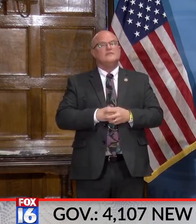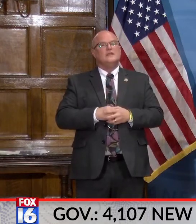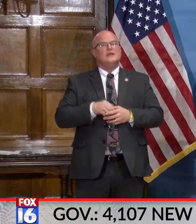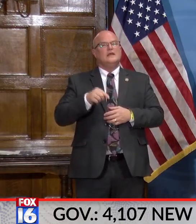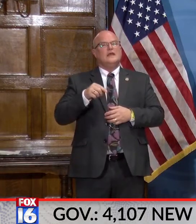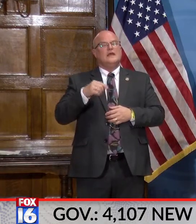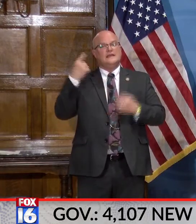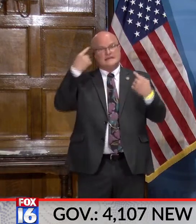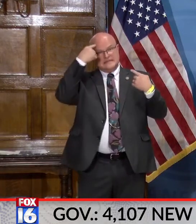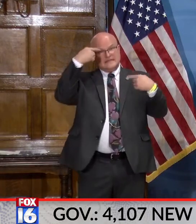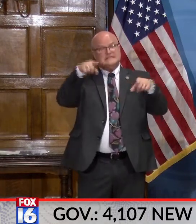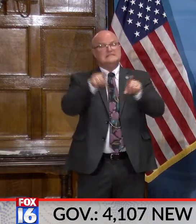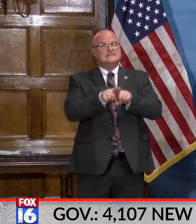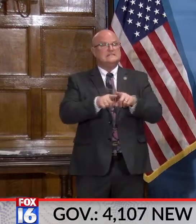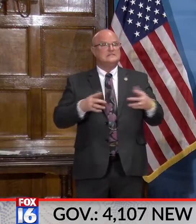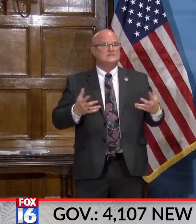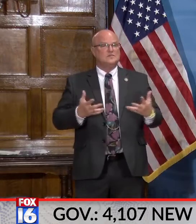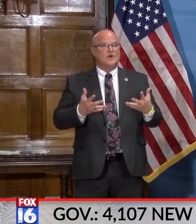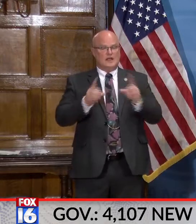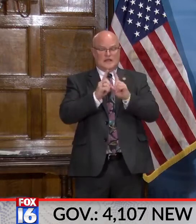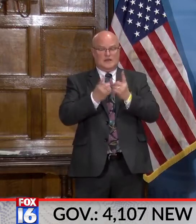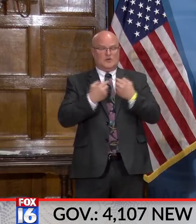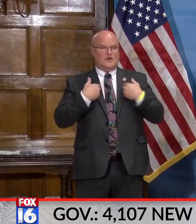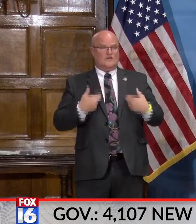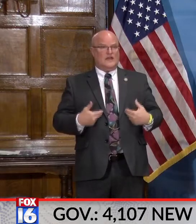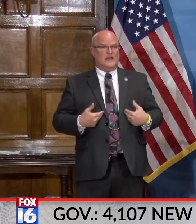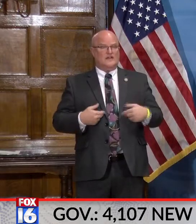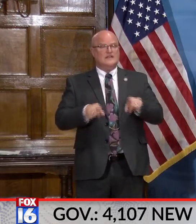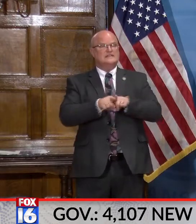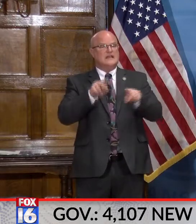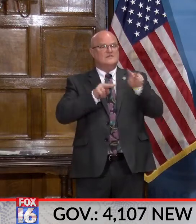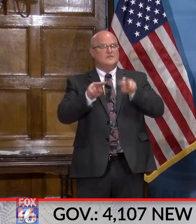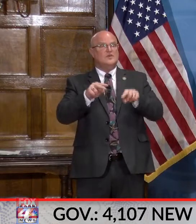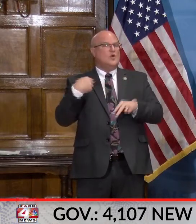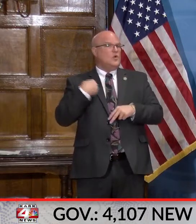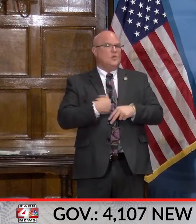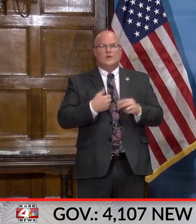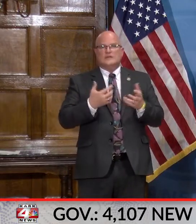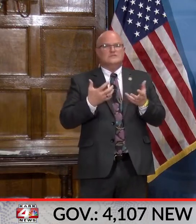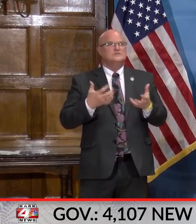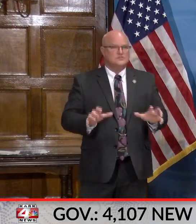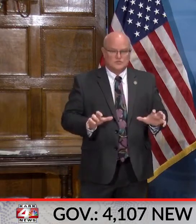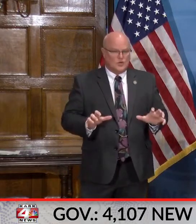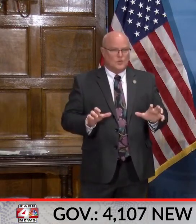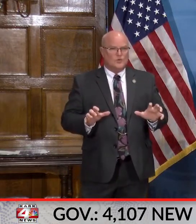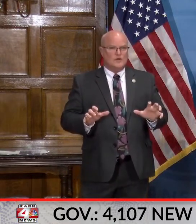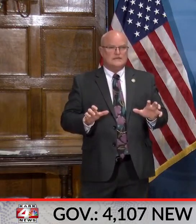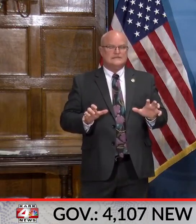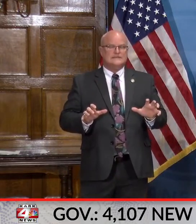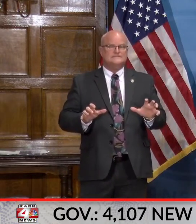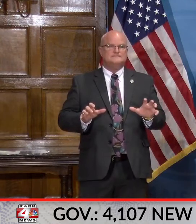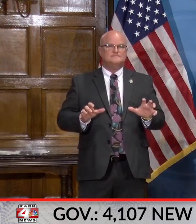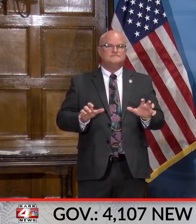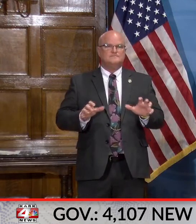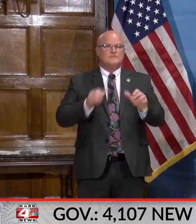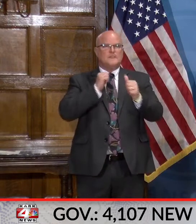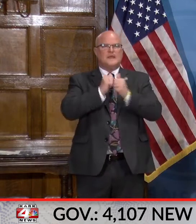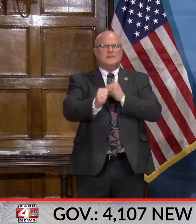the consensus is, and the Department of Health has the same view, we do not want to have to pass